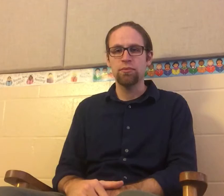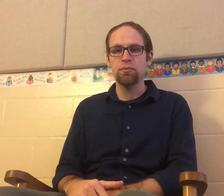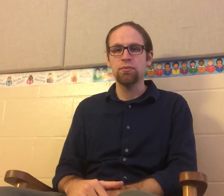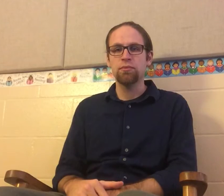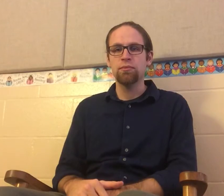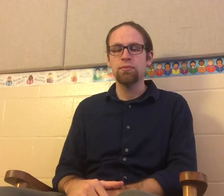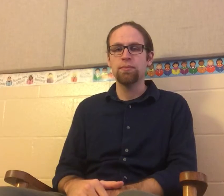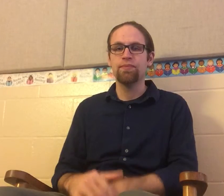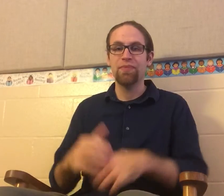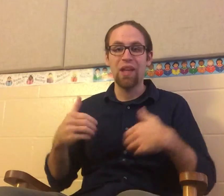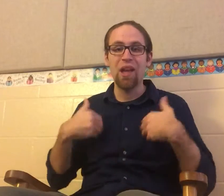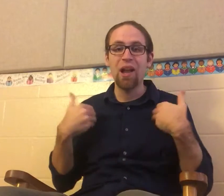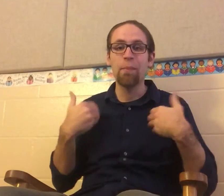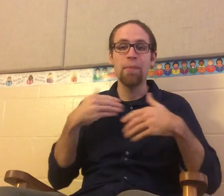Animals are born and plants grow.